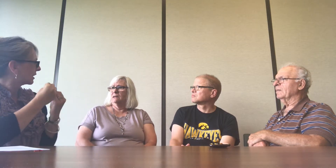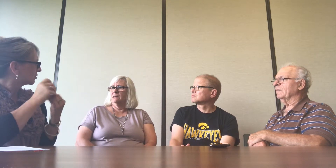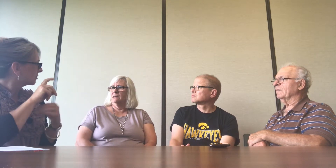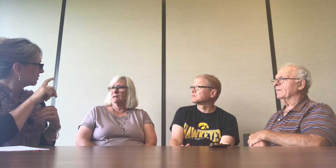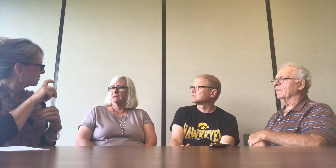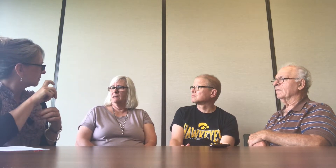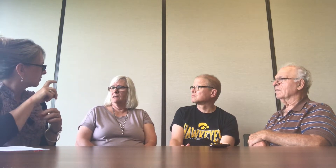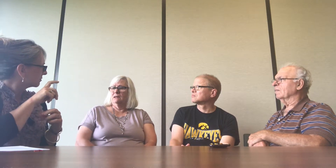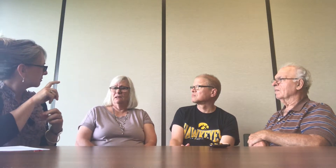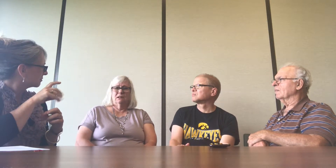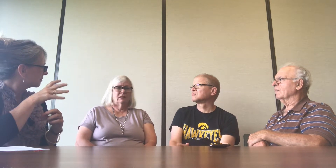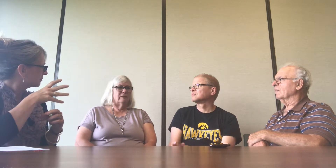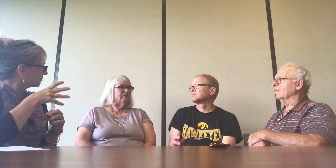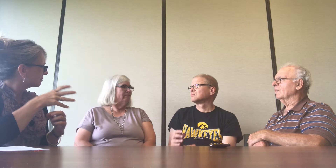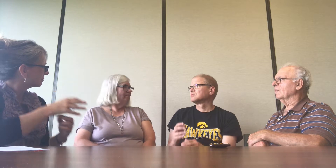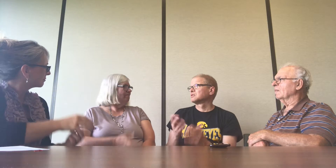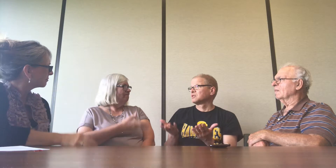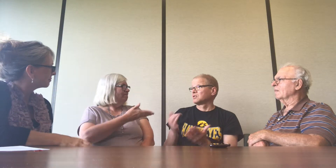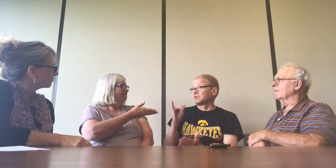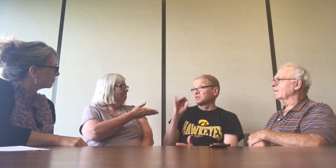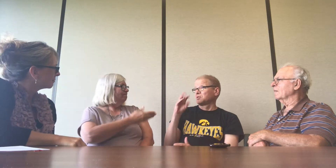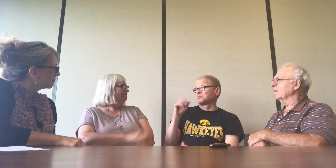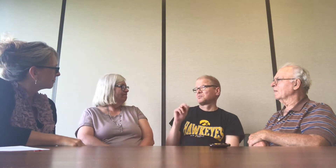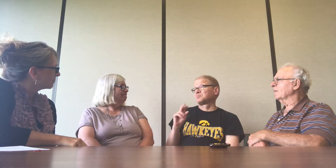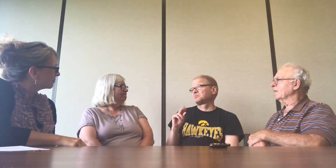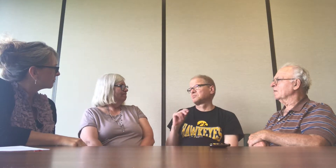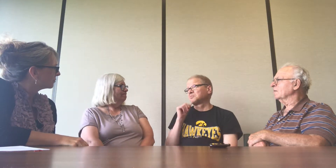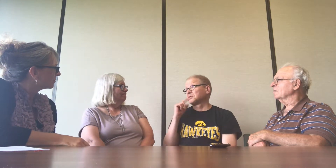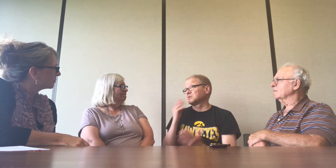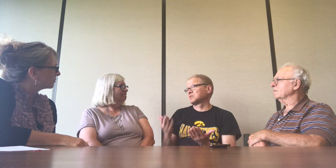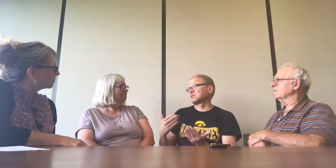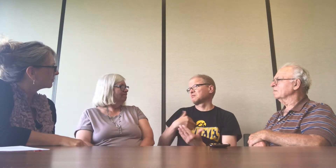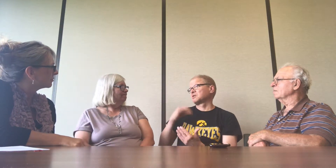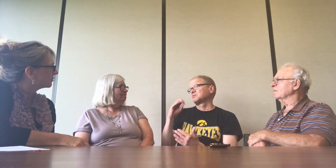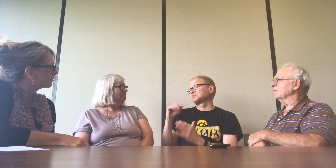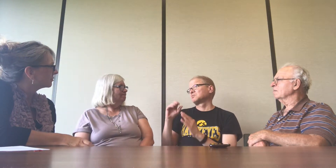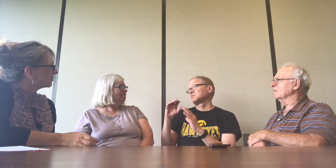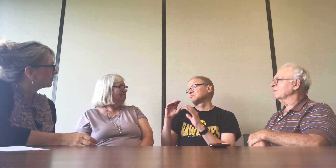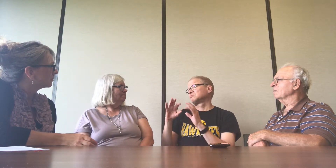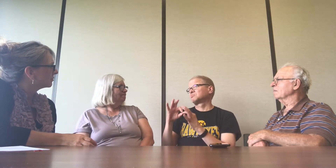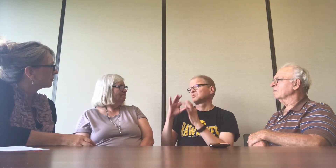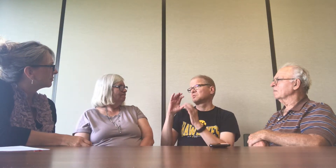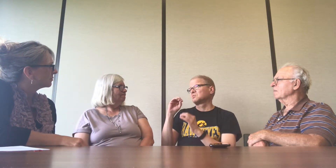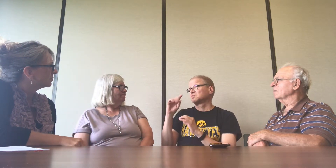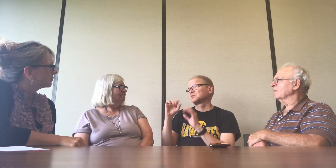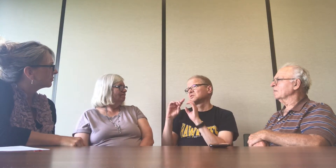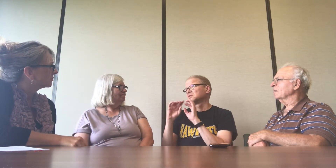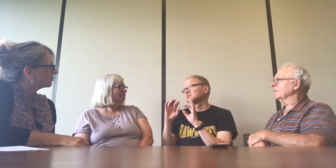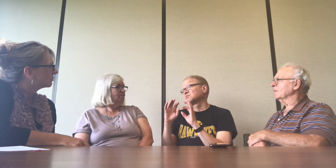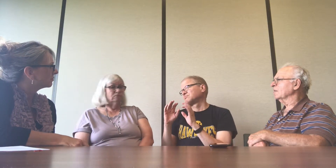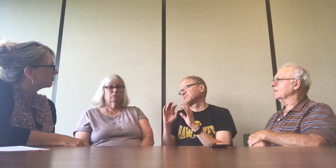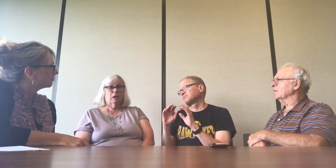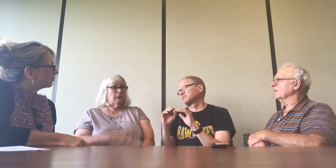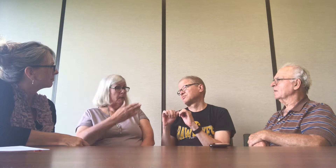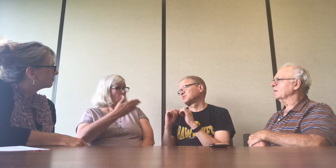Jennifer, is there a CODA organization? Albert, not in Iowa, not that I'm aware